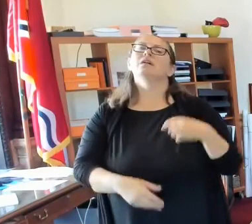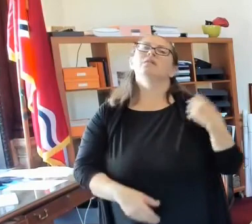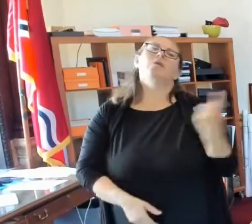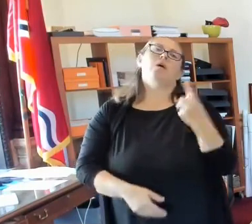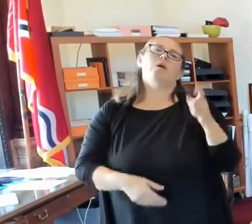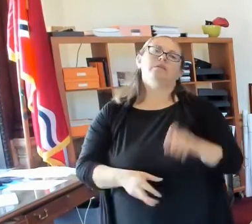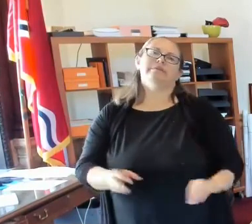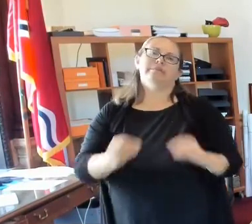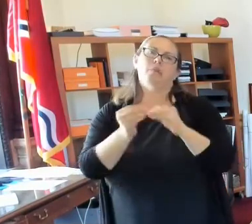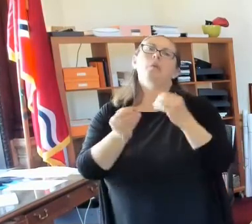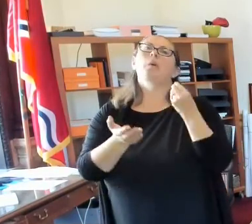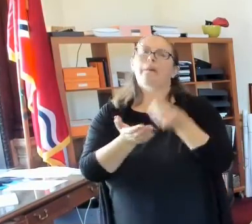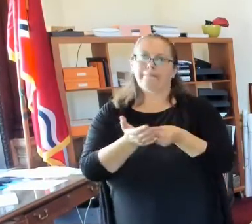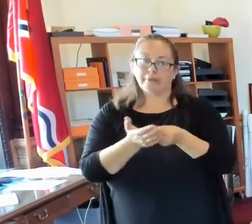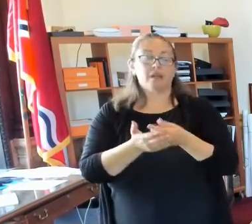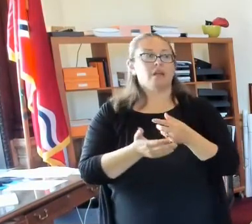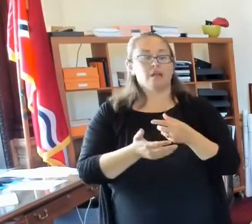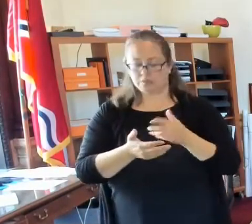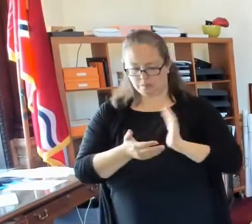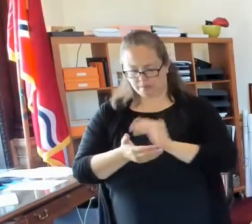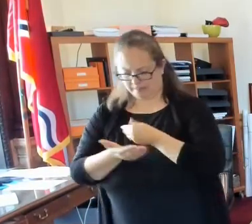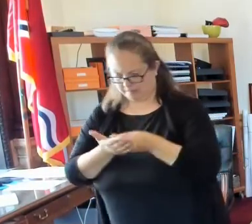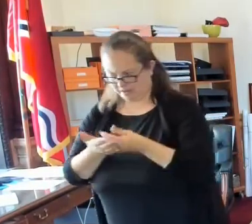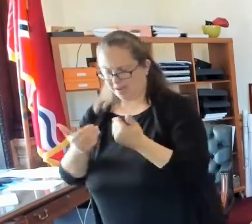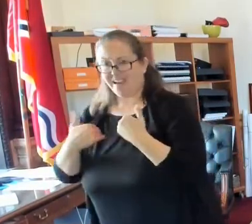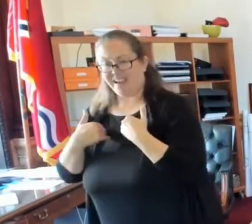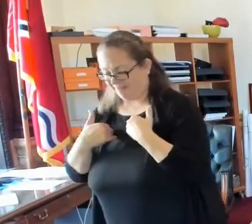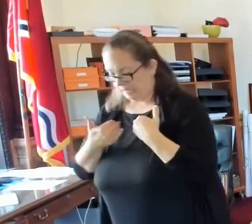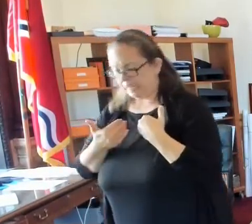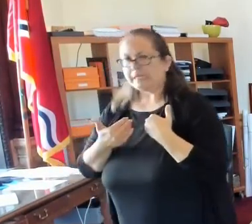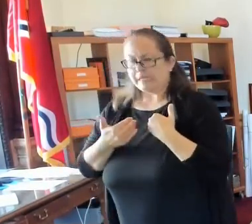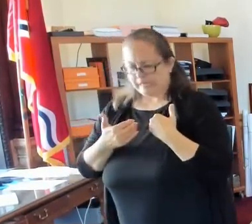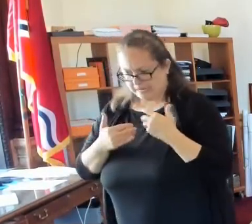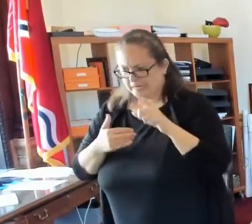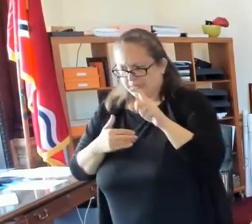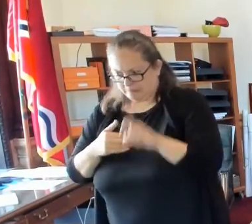to use this money very judiciously. And,